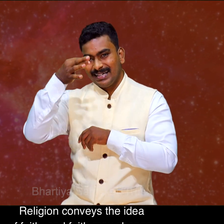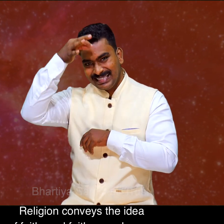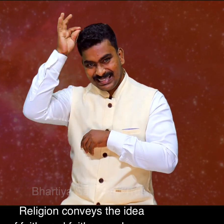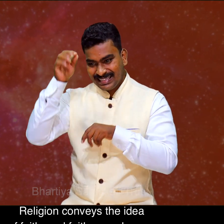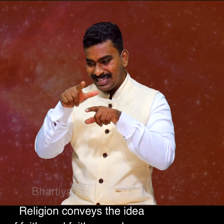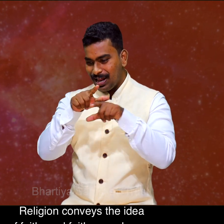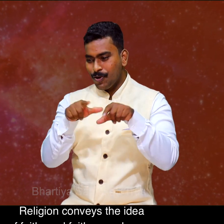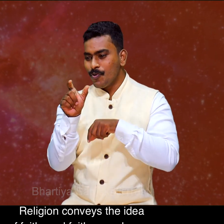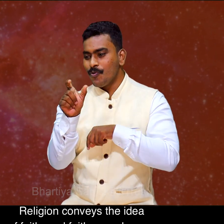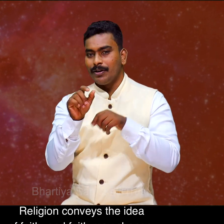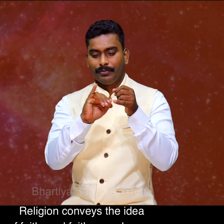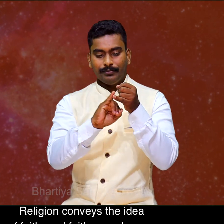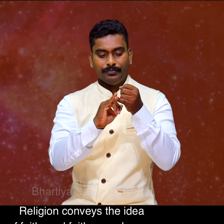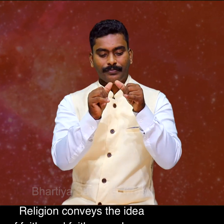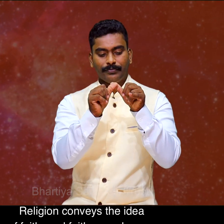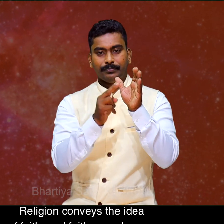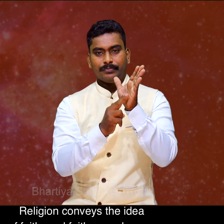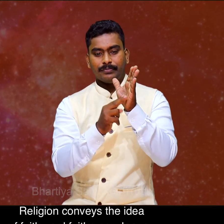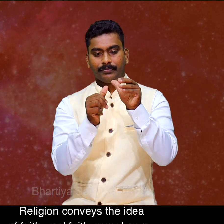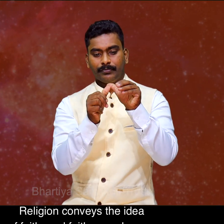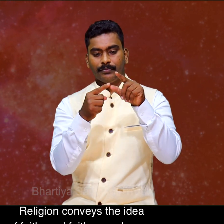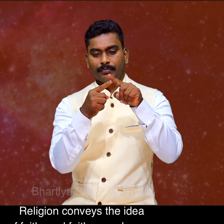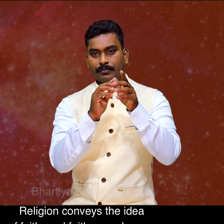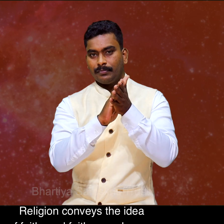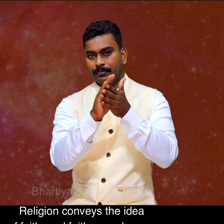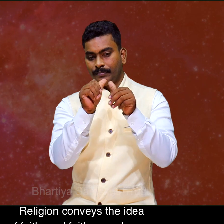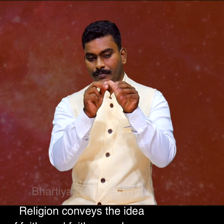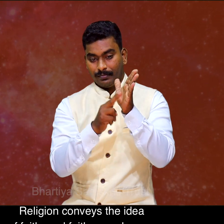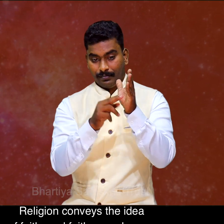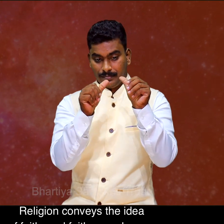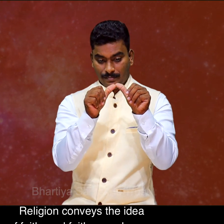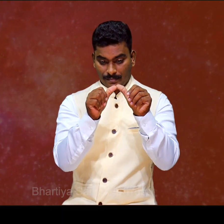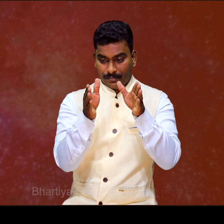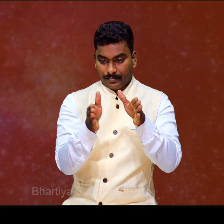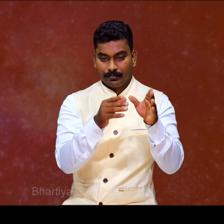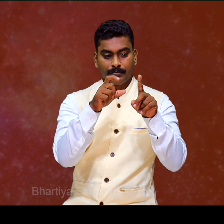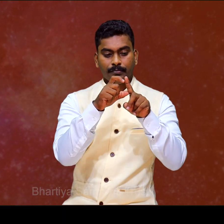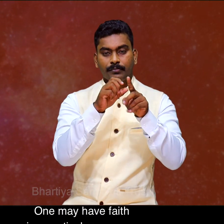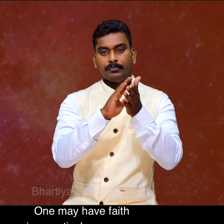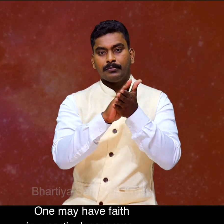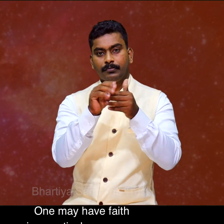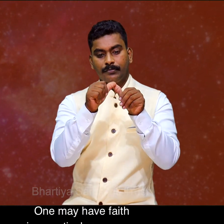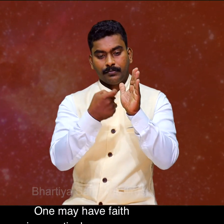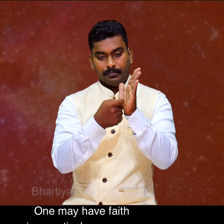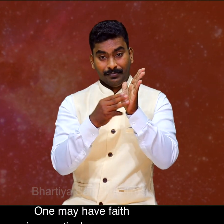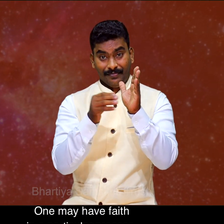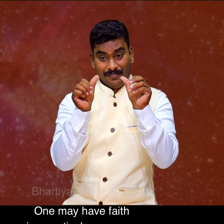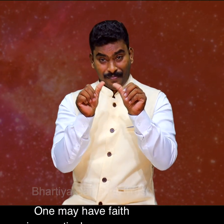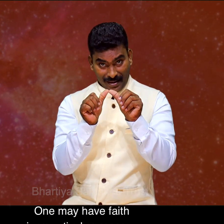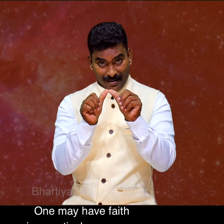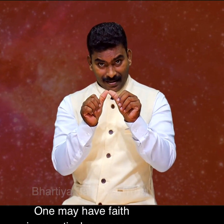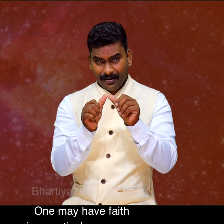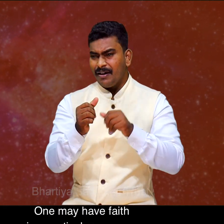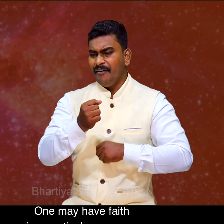Religion conveys the idea of faith, and faith may change. One may have faith